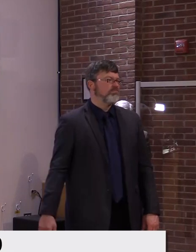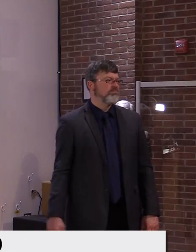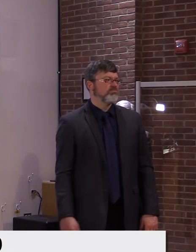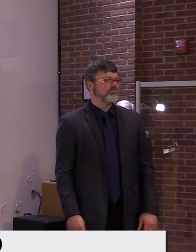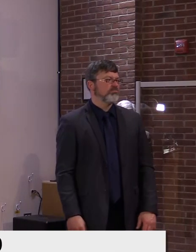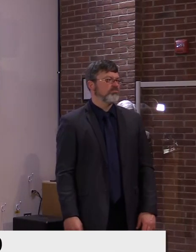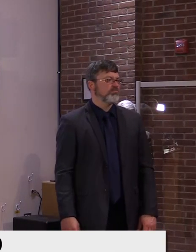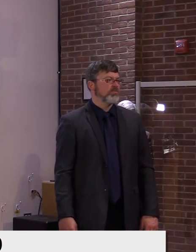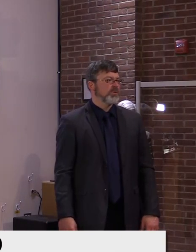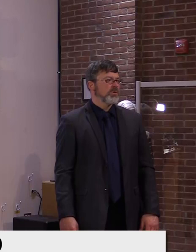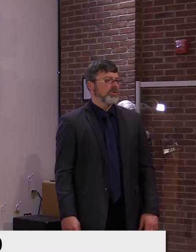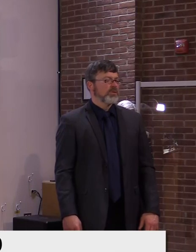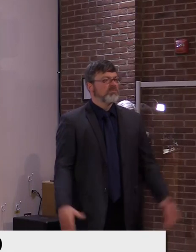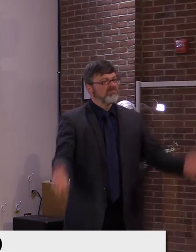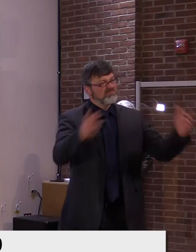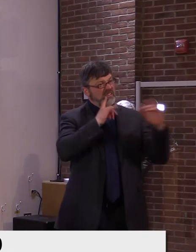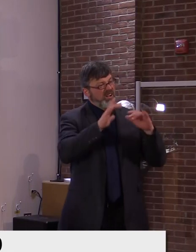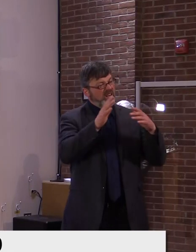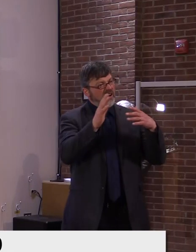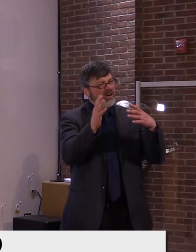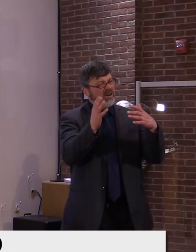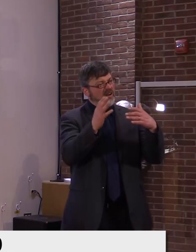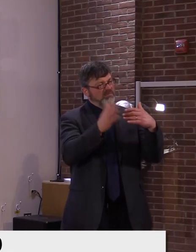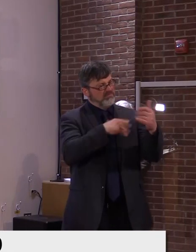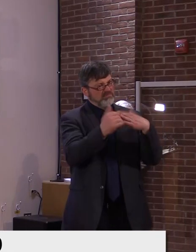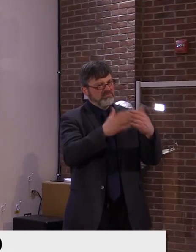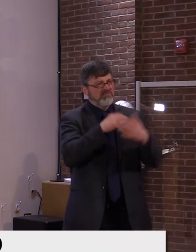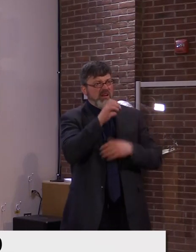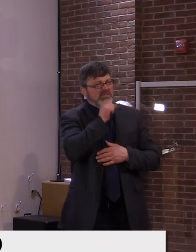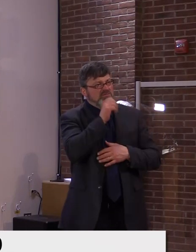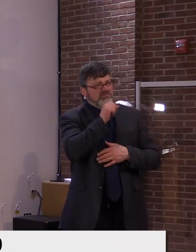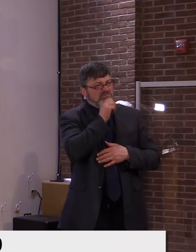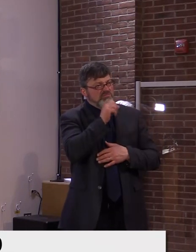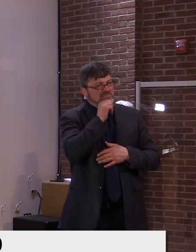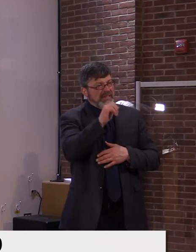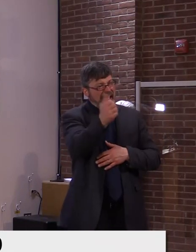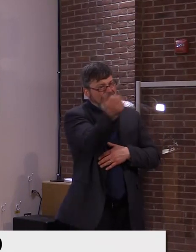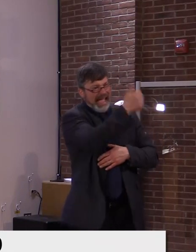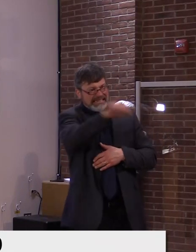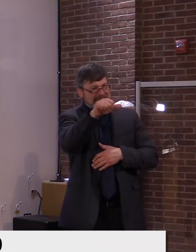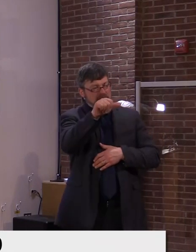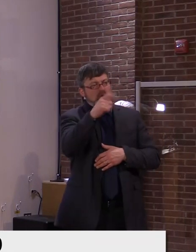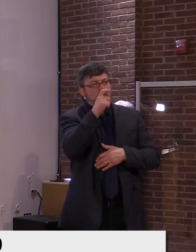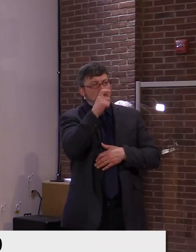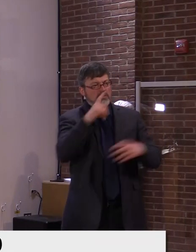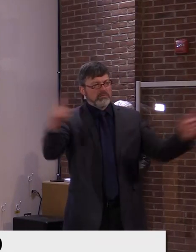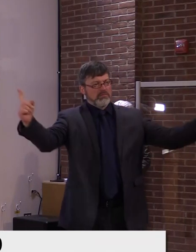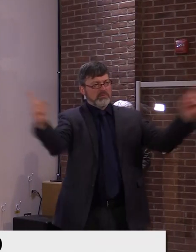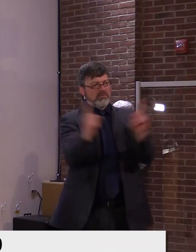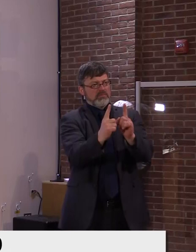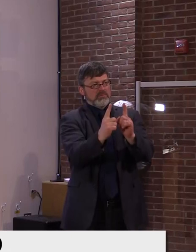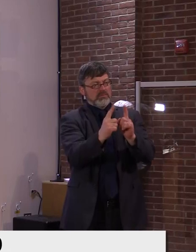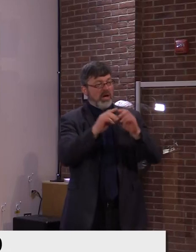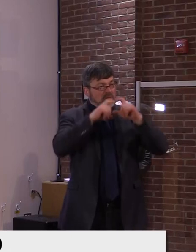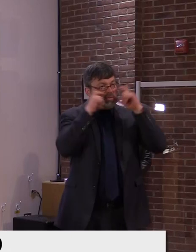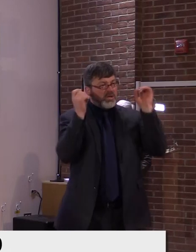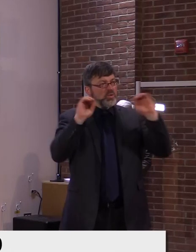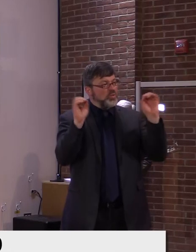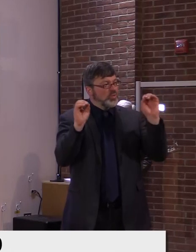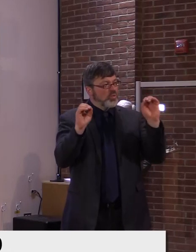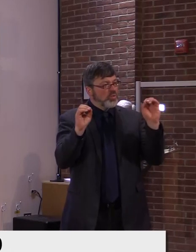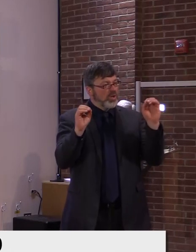not by anyone. We've told you there's going to be a time to return to large gatherings, just not in April